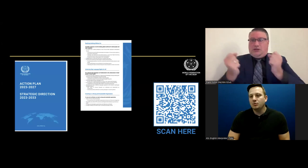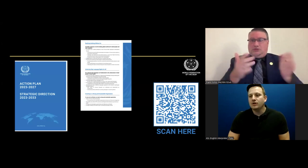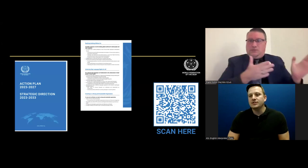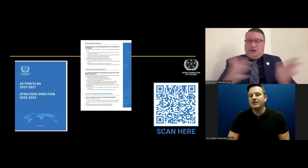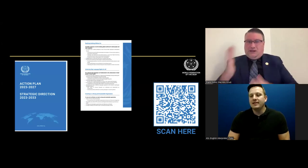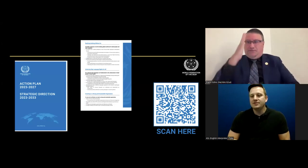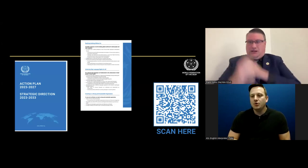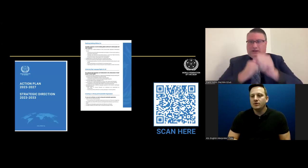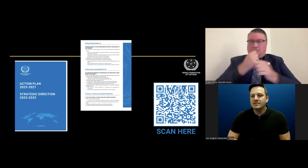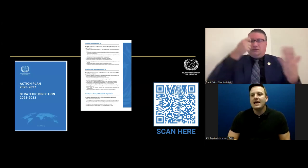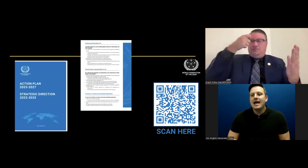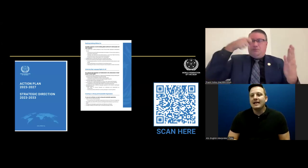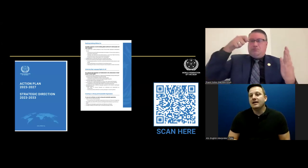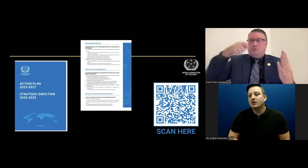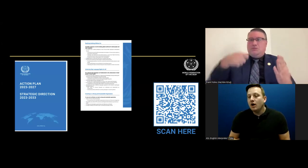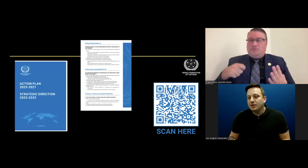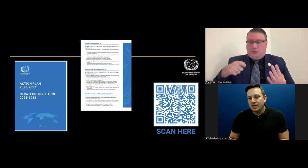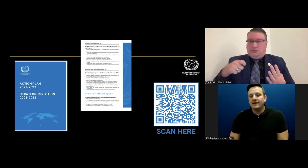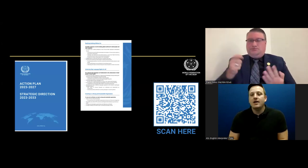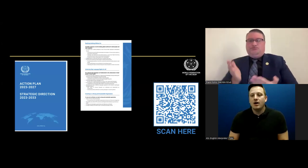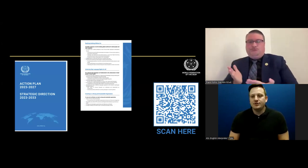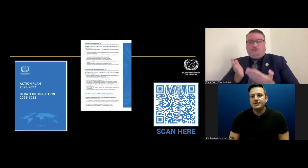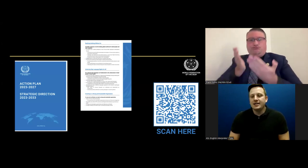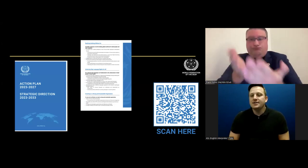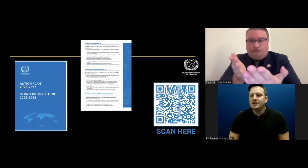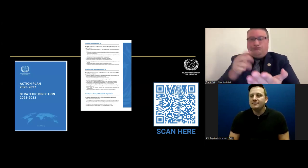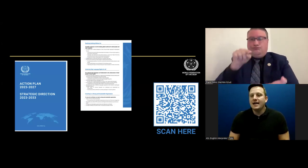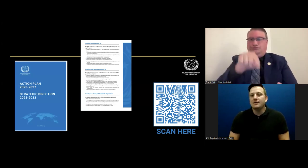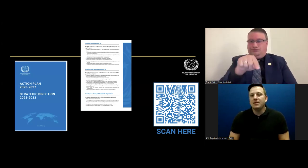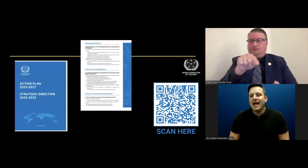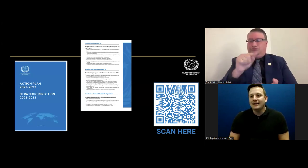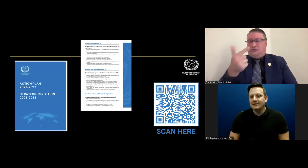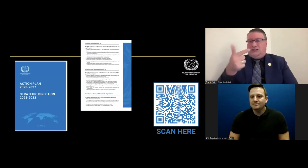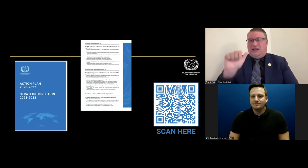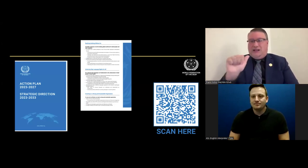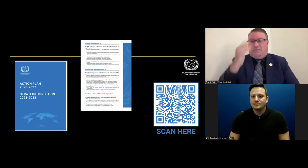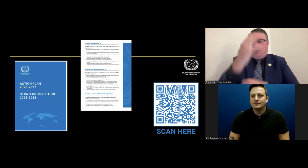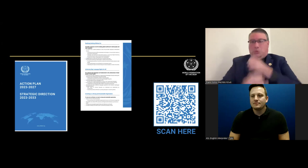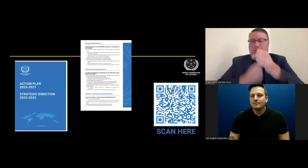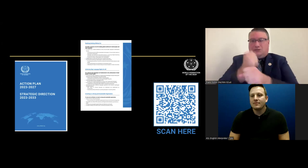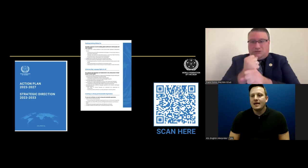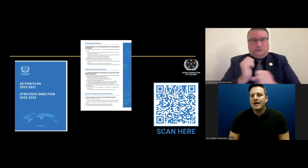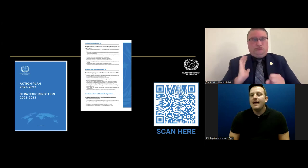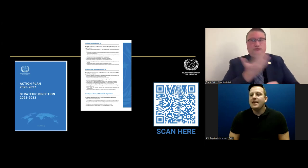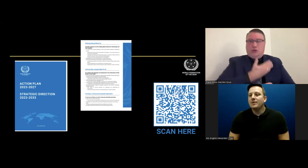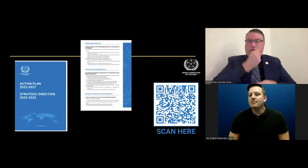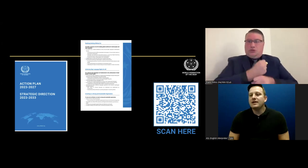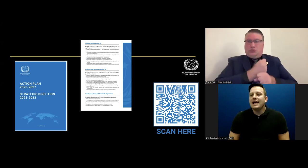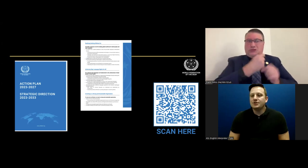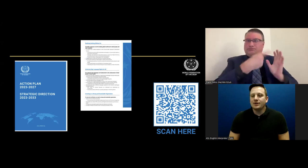towards achieving these goals and accomplishing our strategic initiatives and the plan. And then we can bring that to our